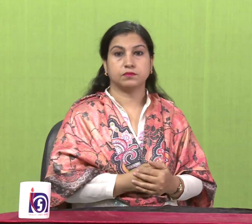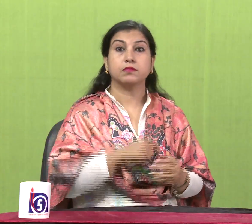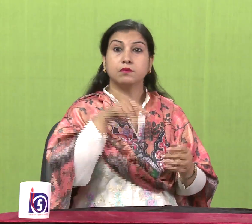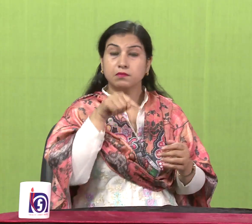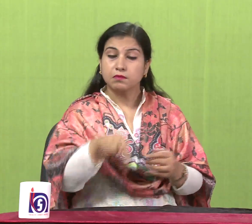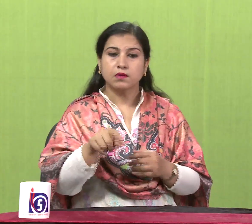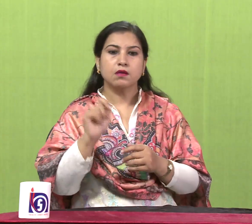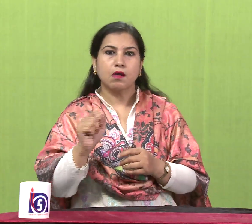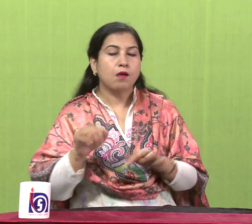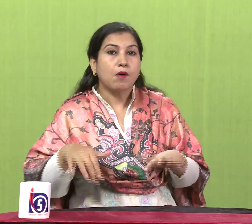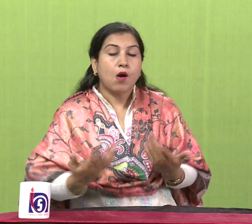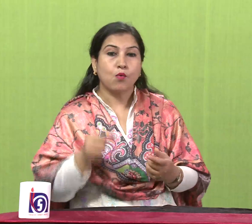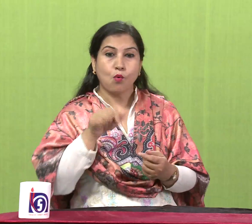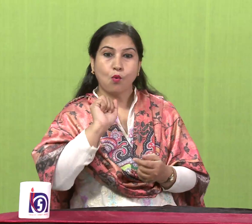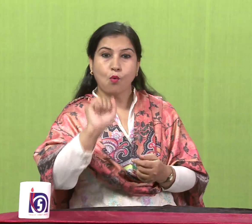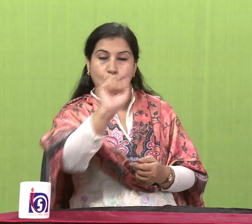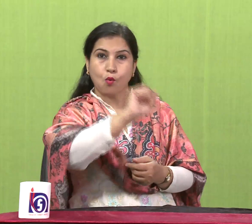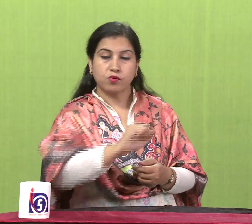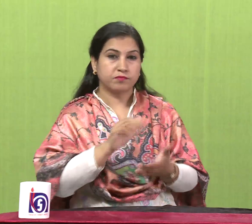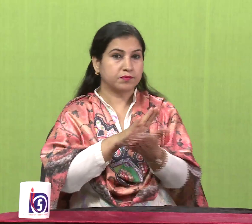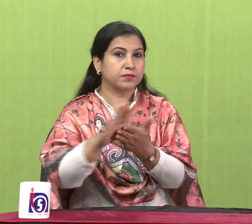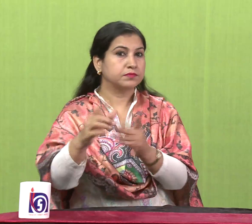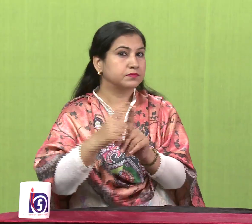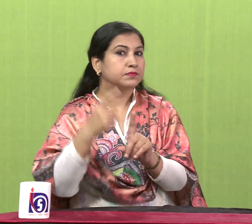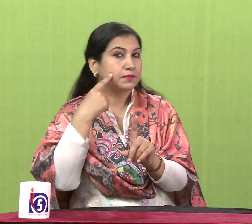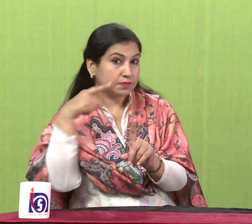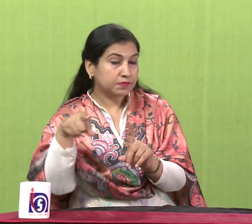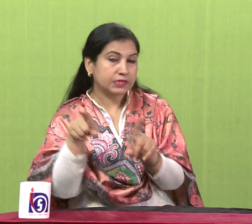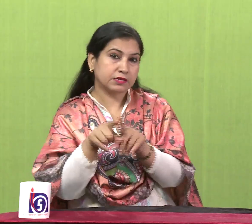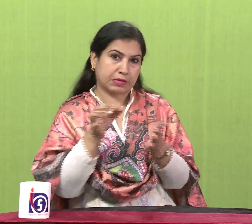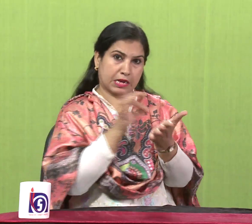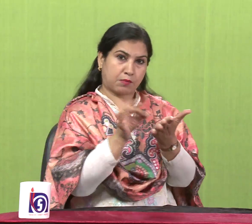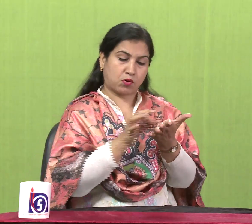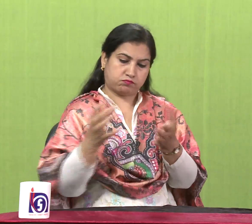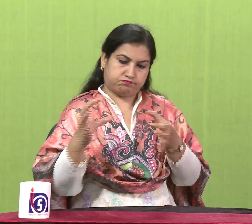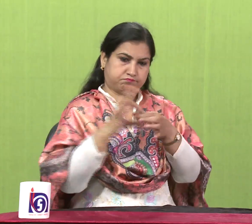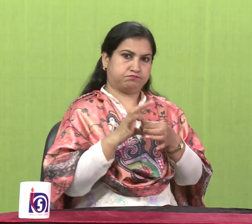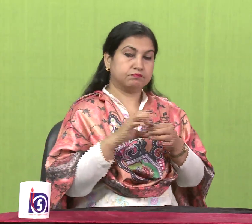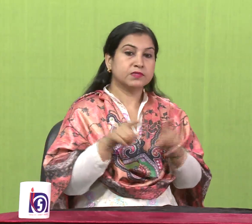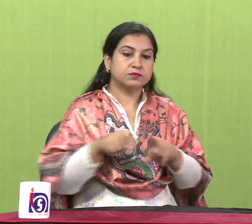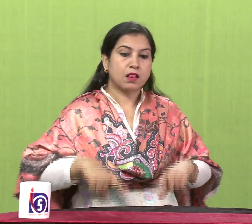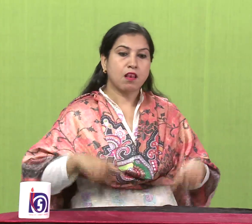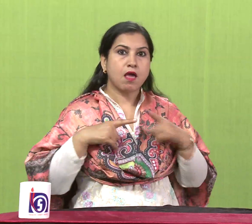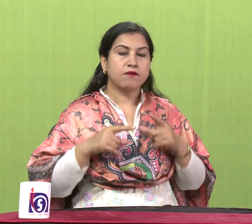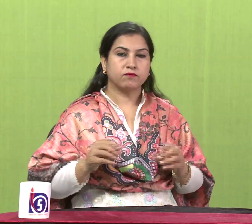Based on human development and on the basis of quality of life of